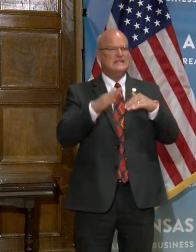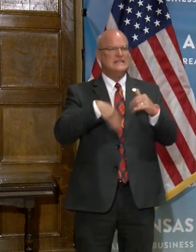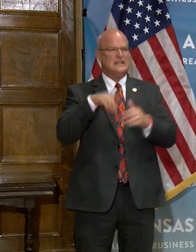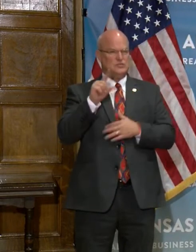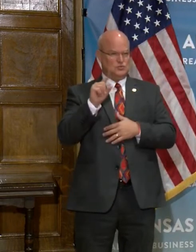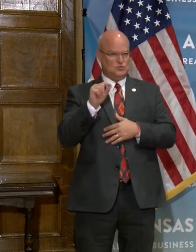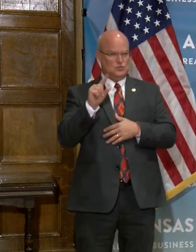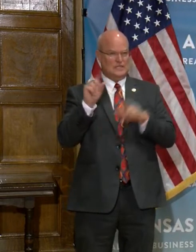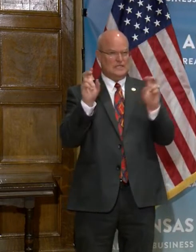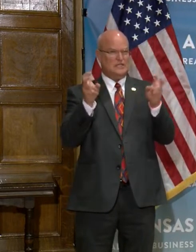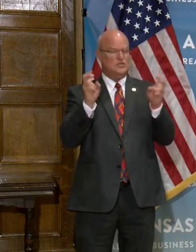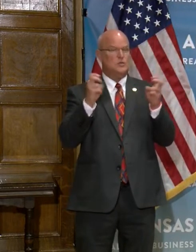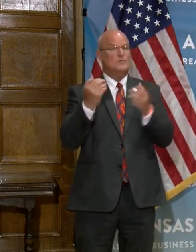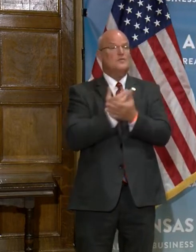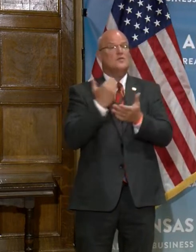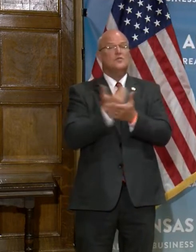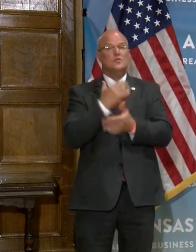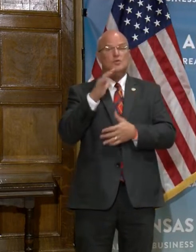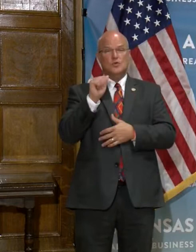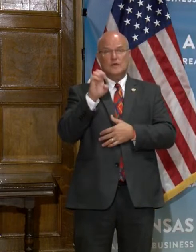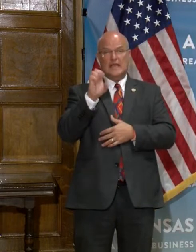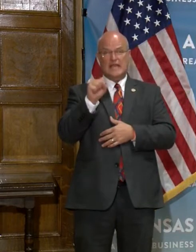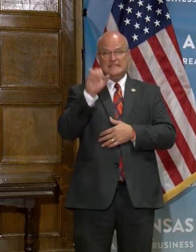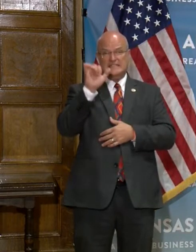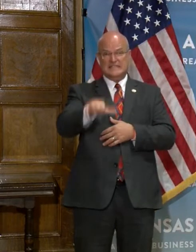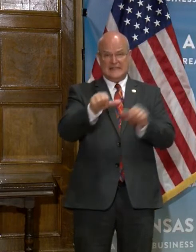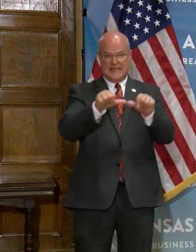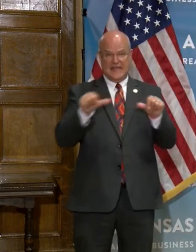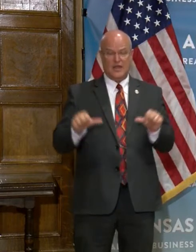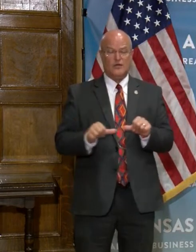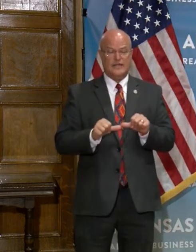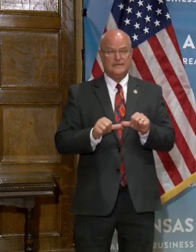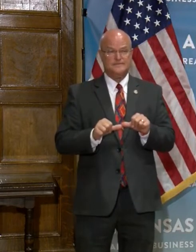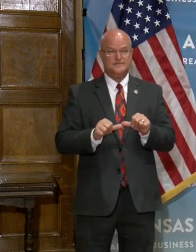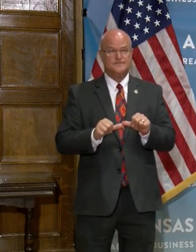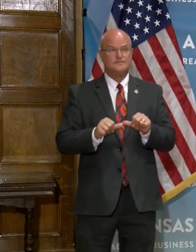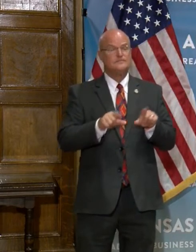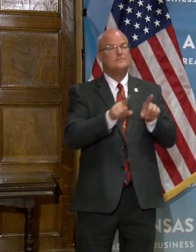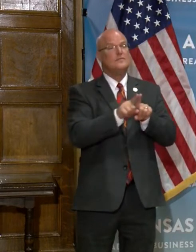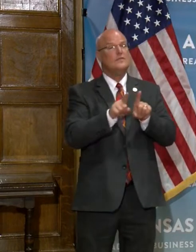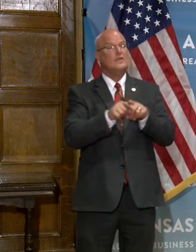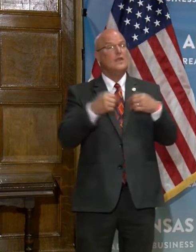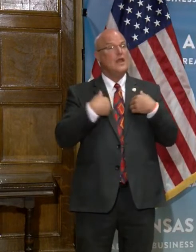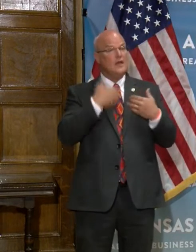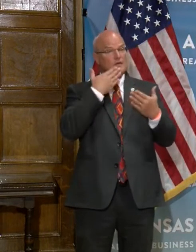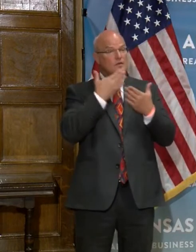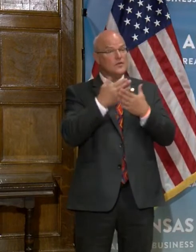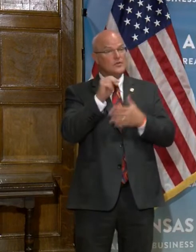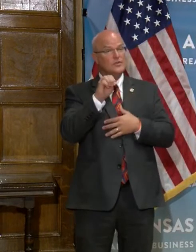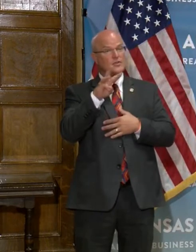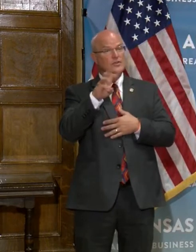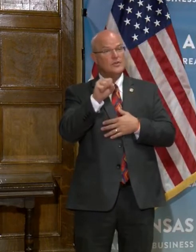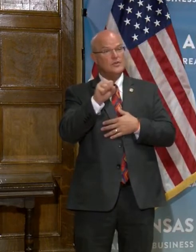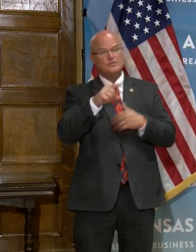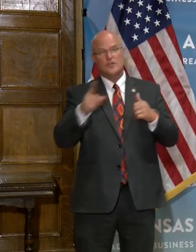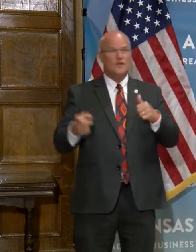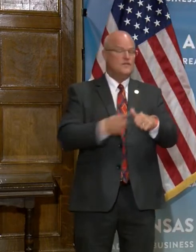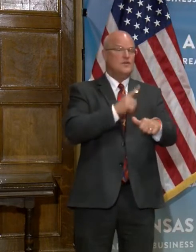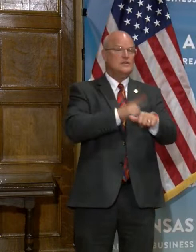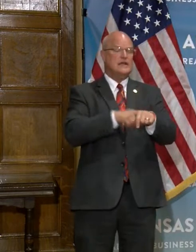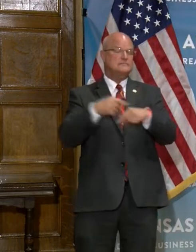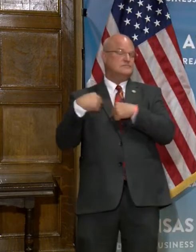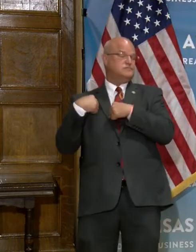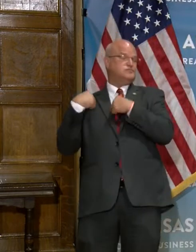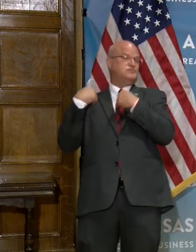20 in terms of the new cases in that area. We also have good news that for the first time in a long time,